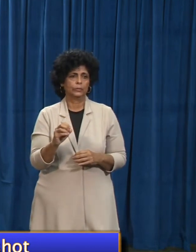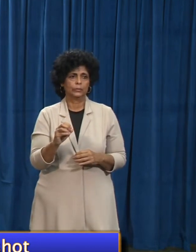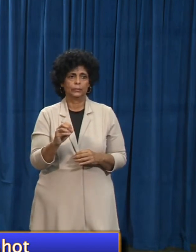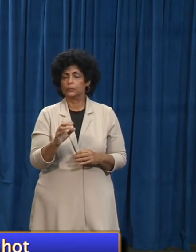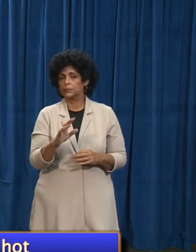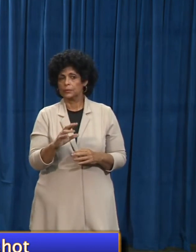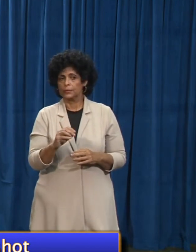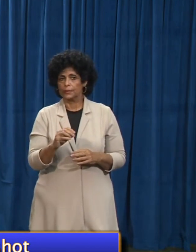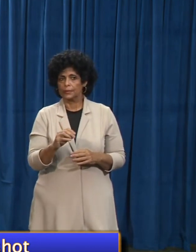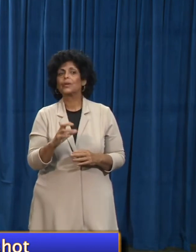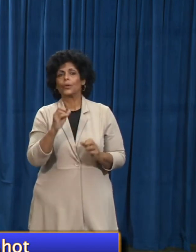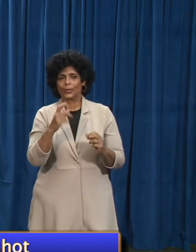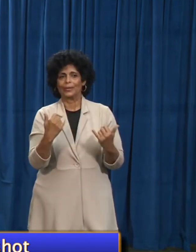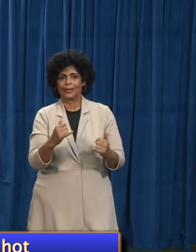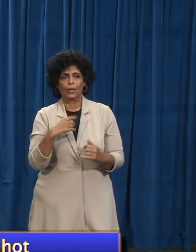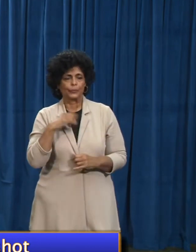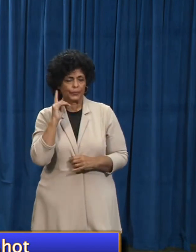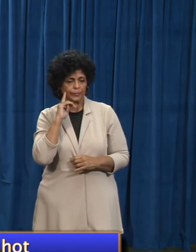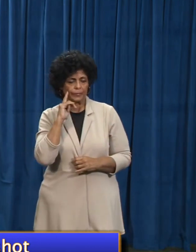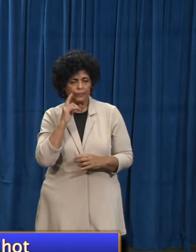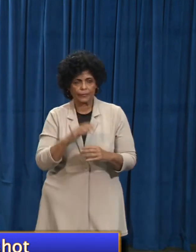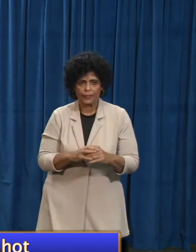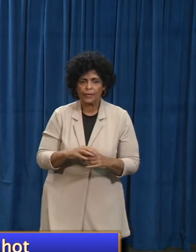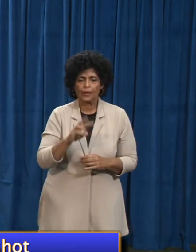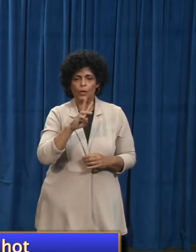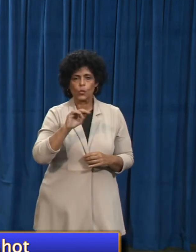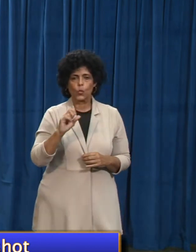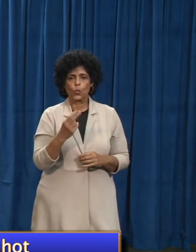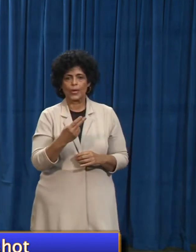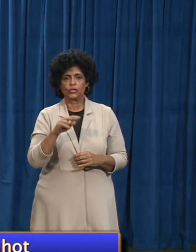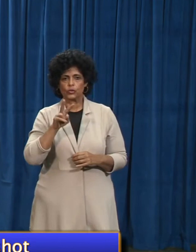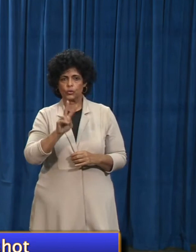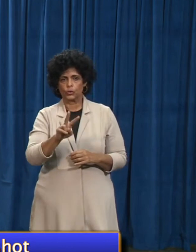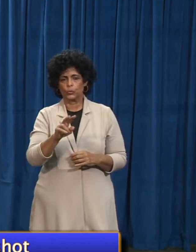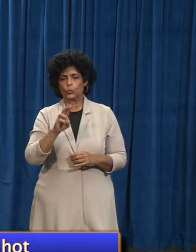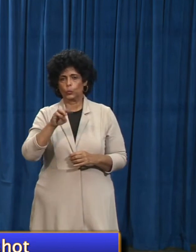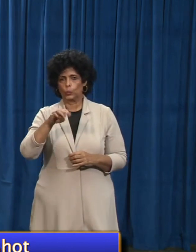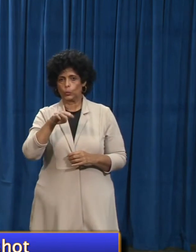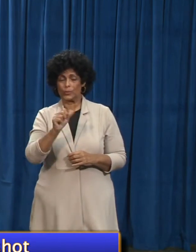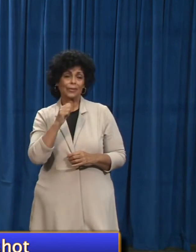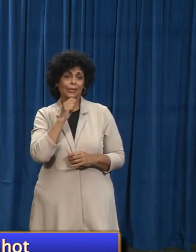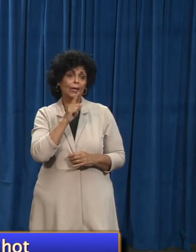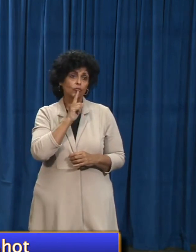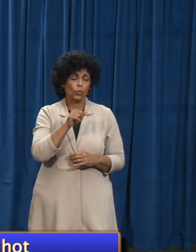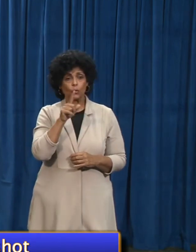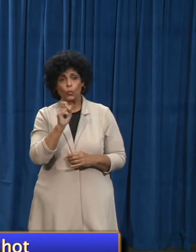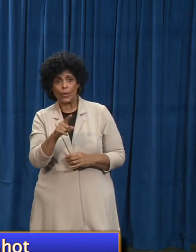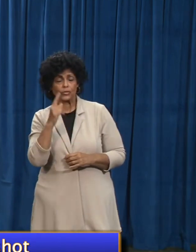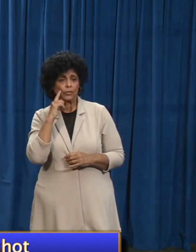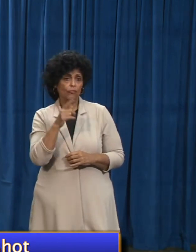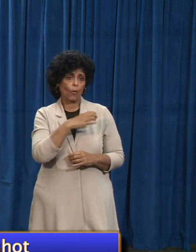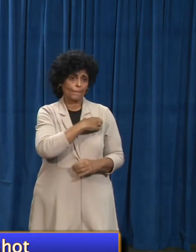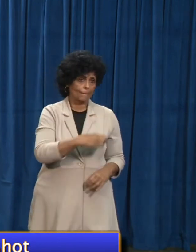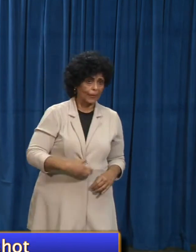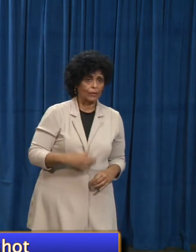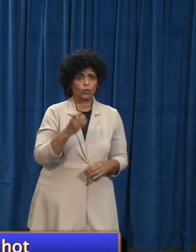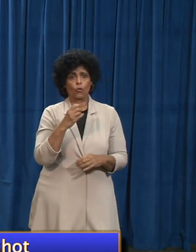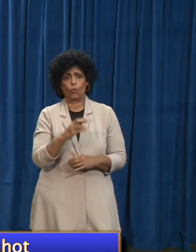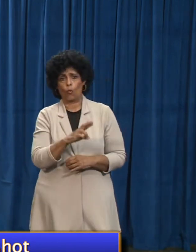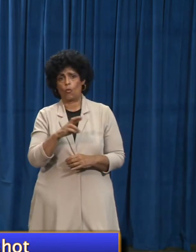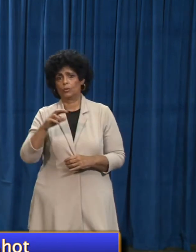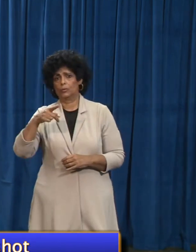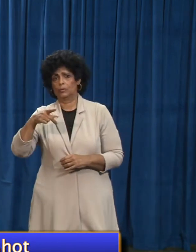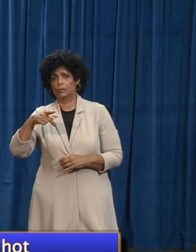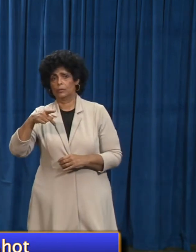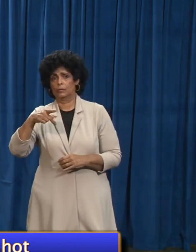Working? Okay. Kelsey Thord with West 2 News. My question, I'm not sure if it's for the mayor or for Dr. Pino, but you've talked a lot about testing. Is